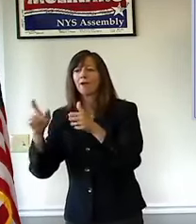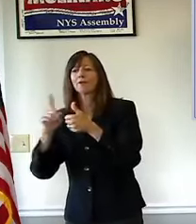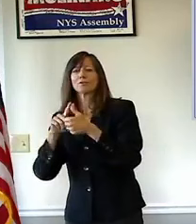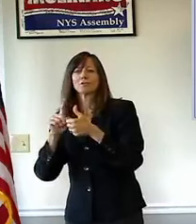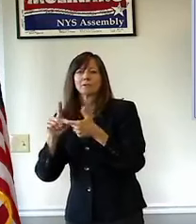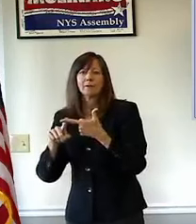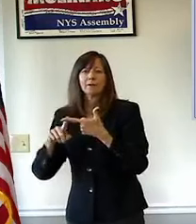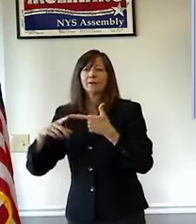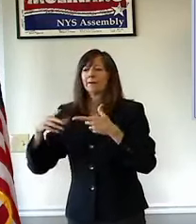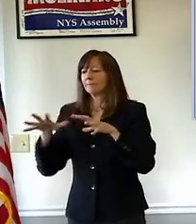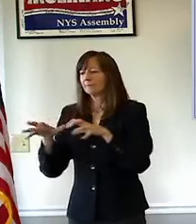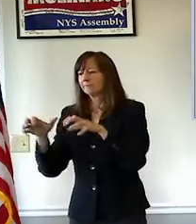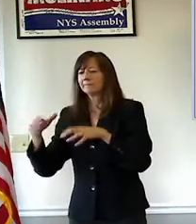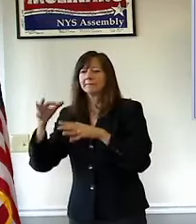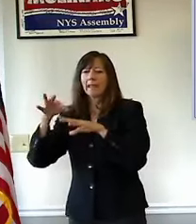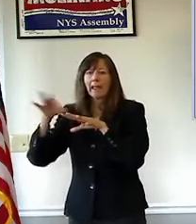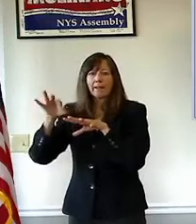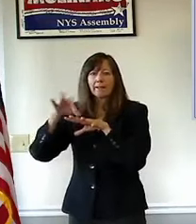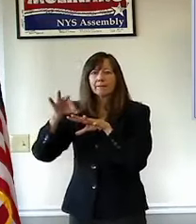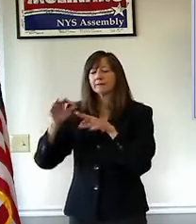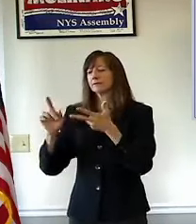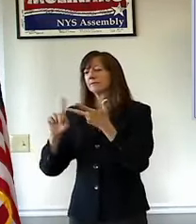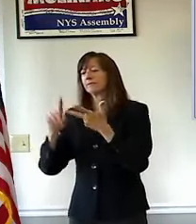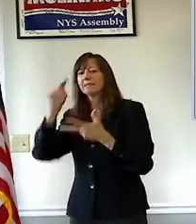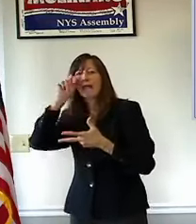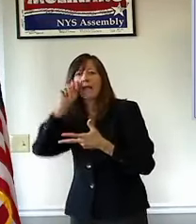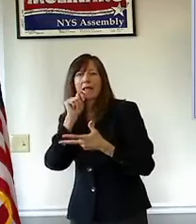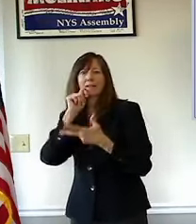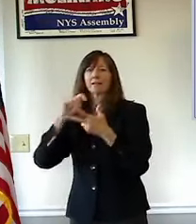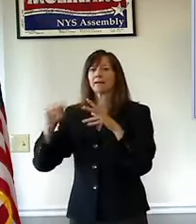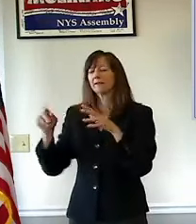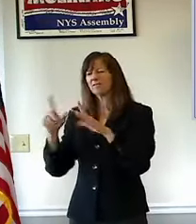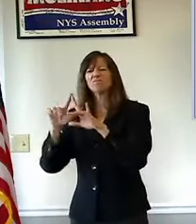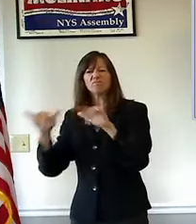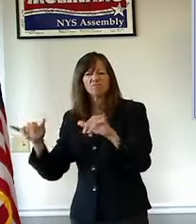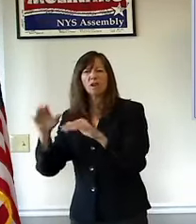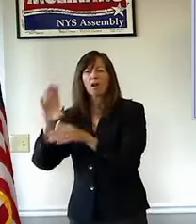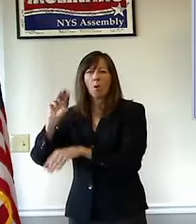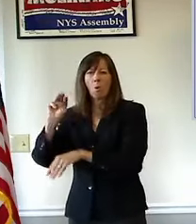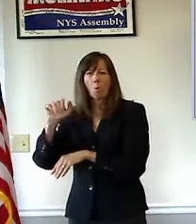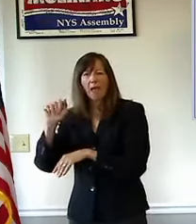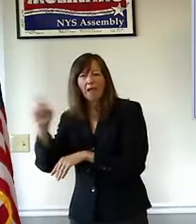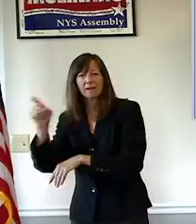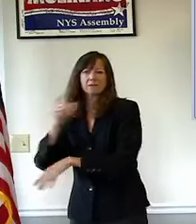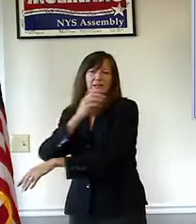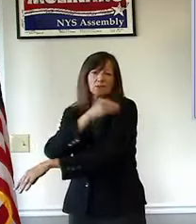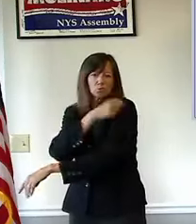tanning, tattoos, etc. So all of that is now underway.